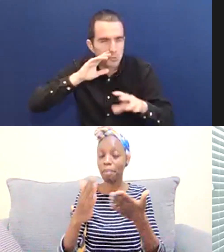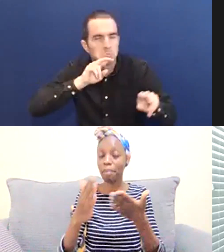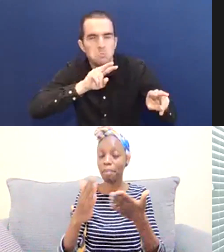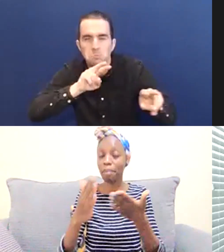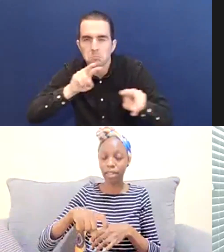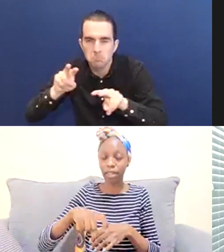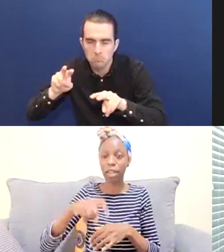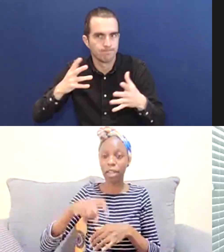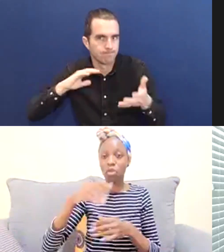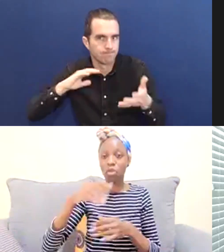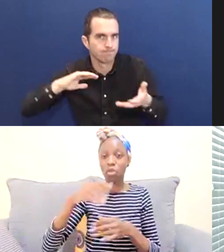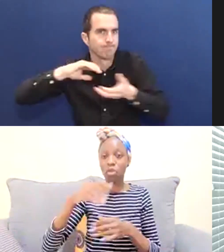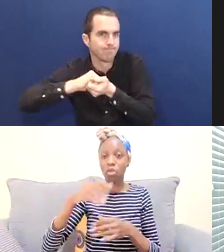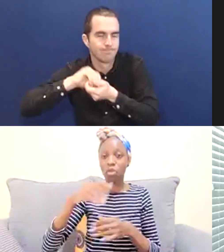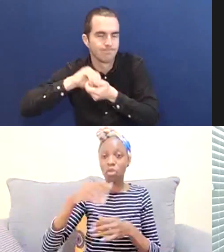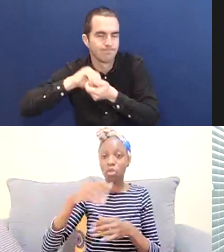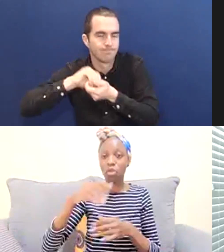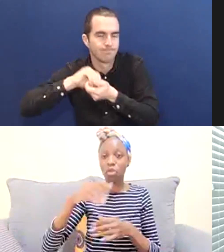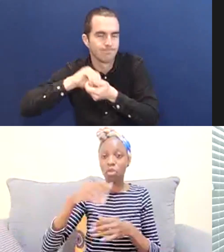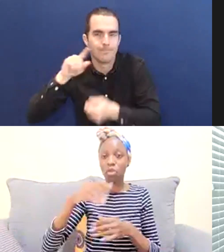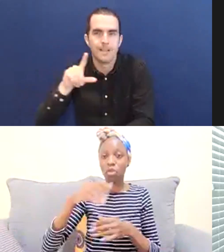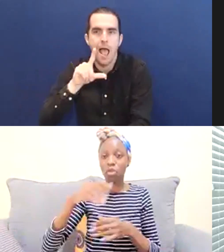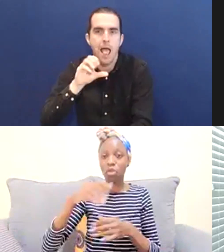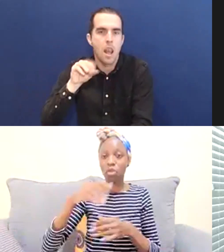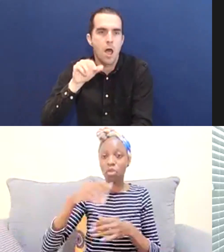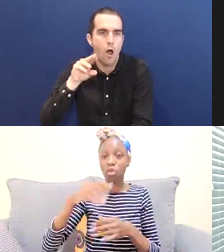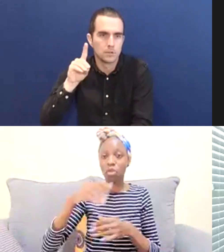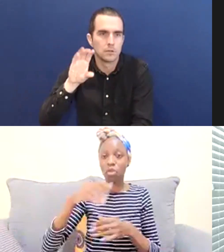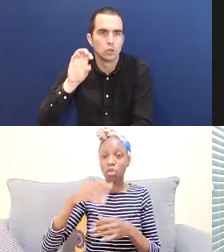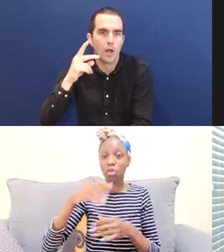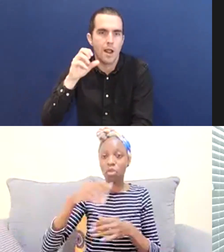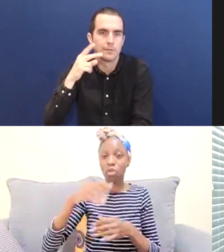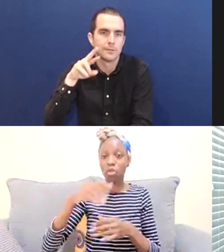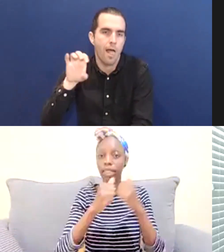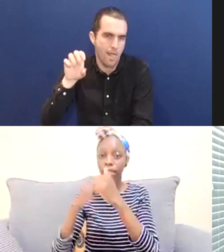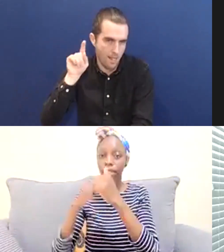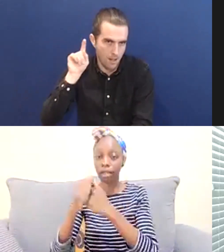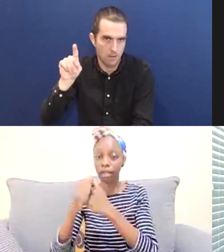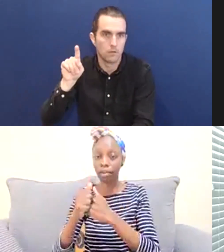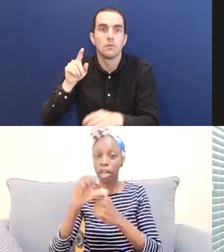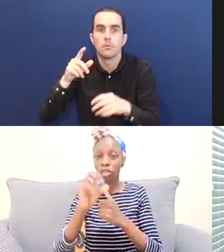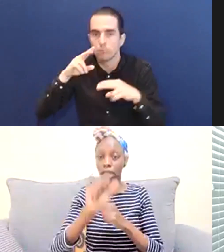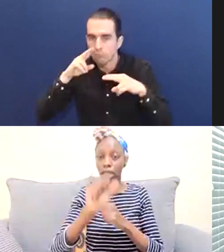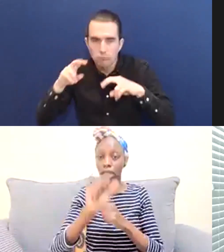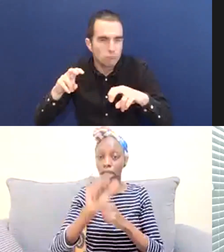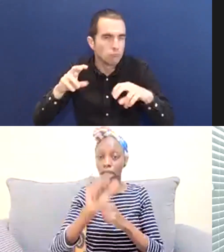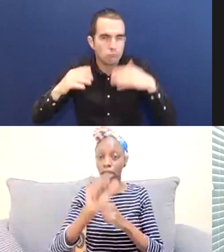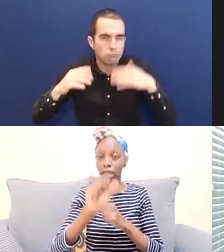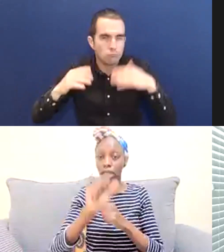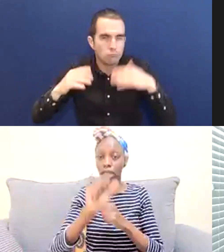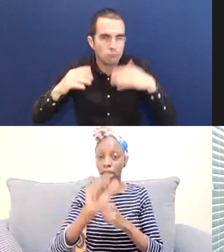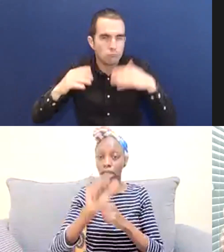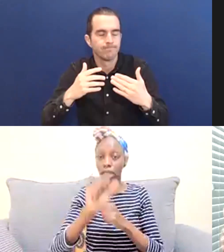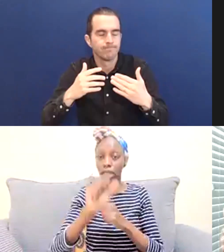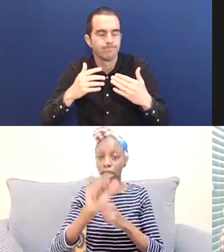demand side interventions within the technology ecosystem. So in addition to getting data at the global level, we are also